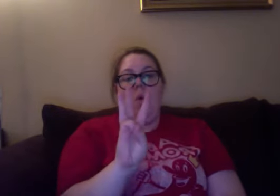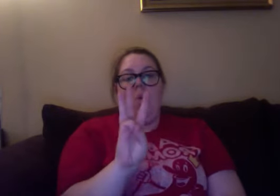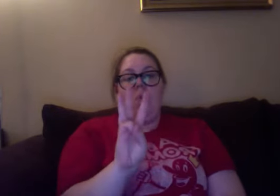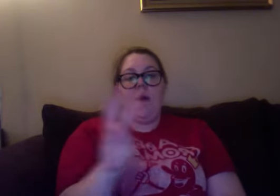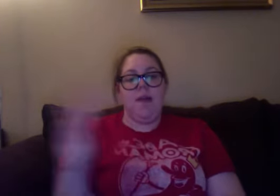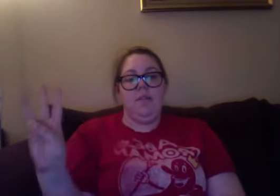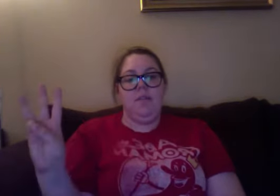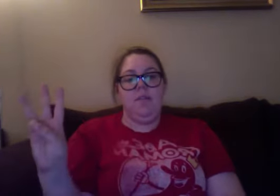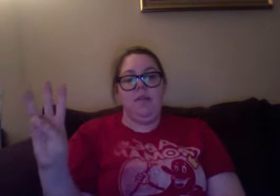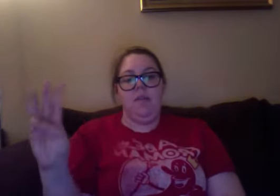west,